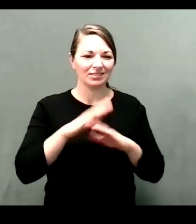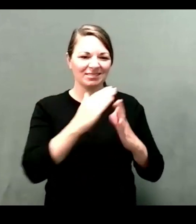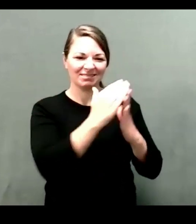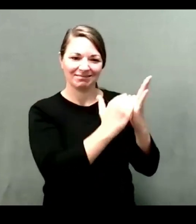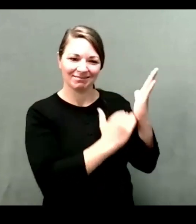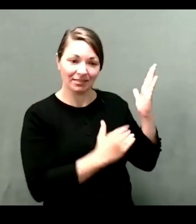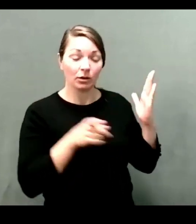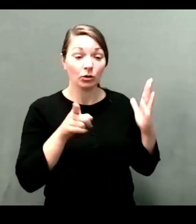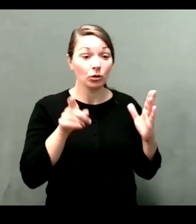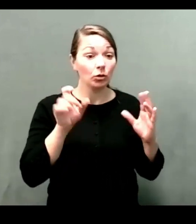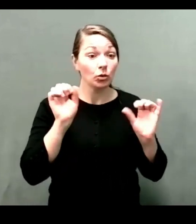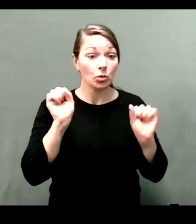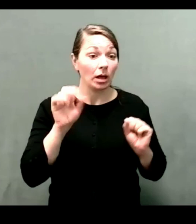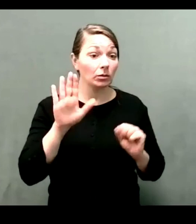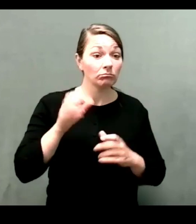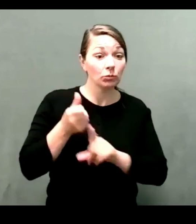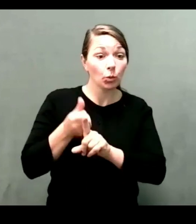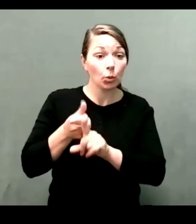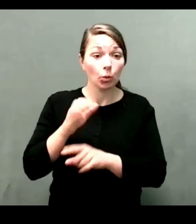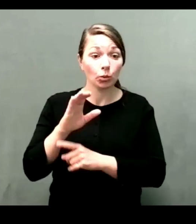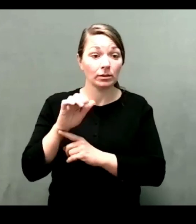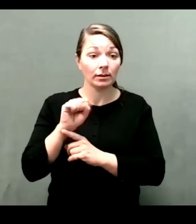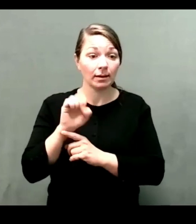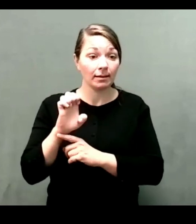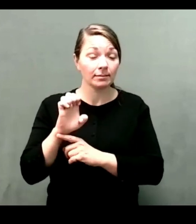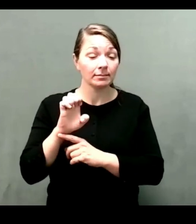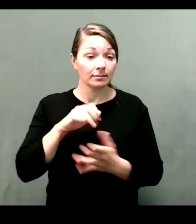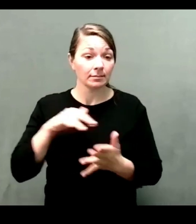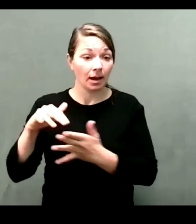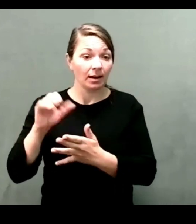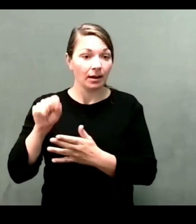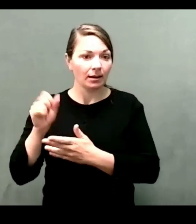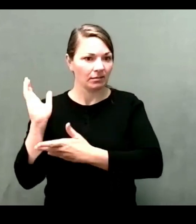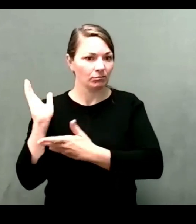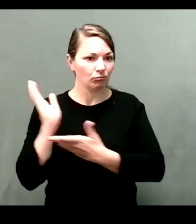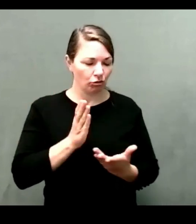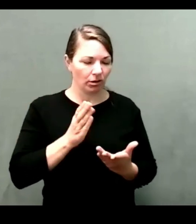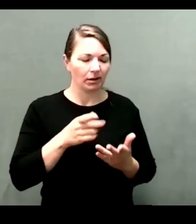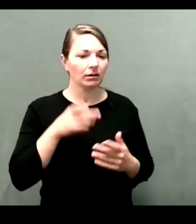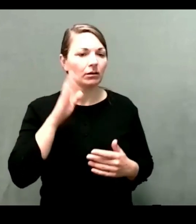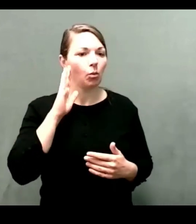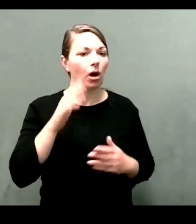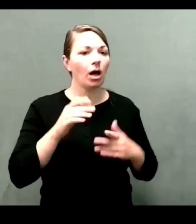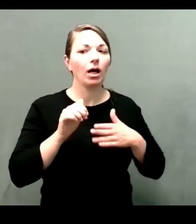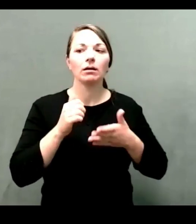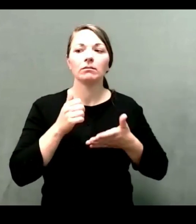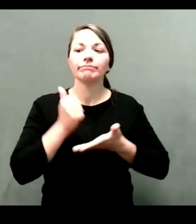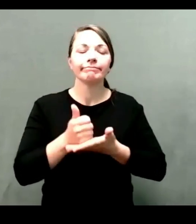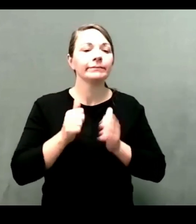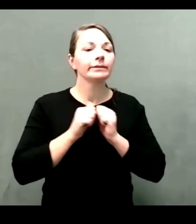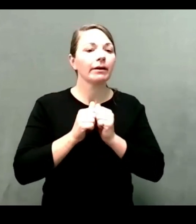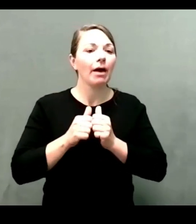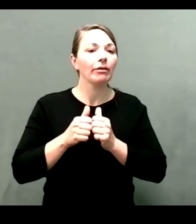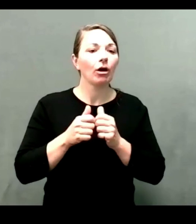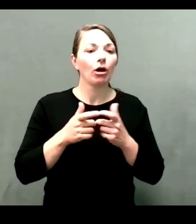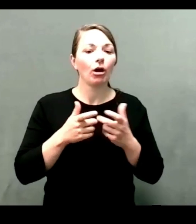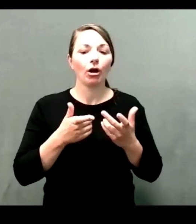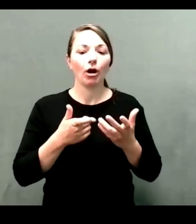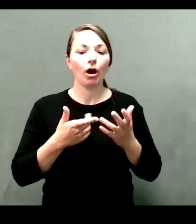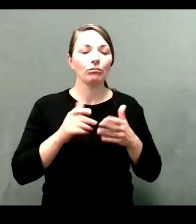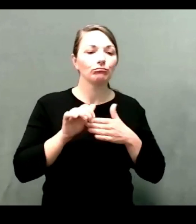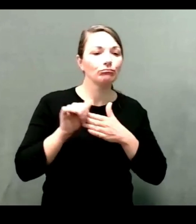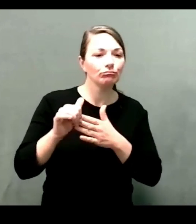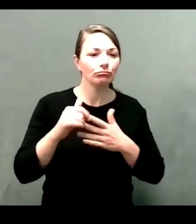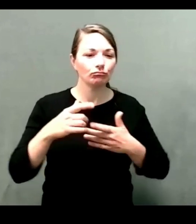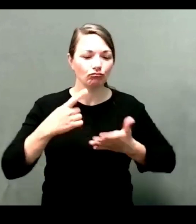bring your own case studies, and we'll kind of guide you through working on this. It can be a little workshop session. You don't have to share, but I